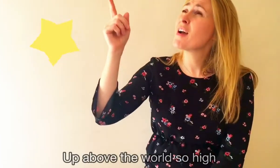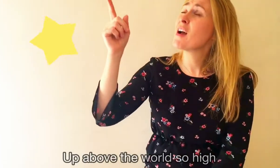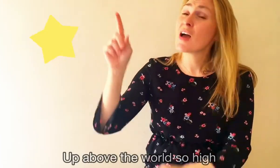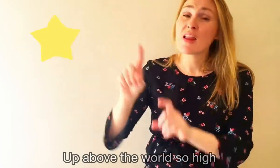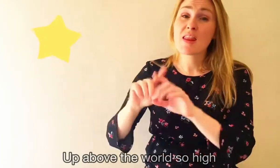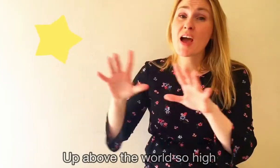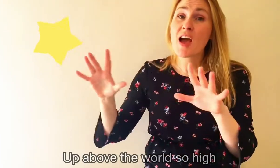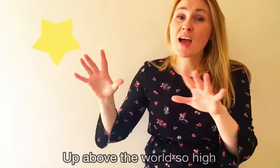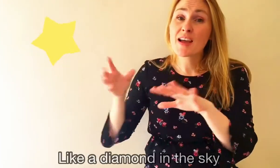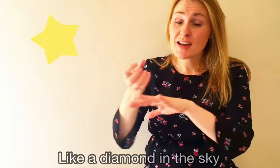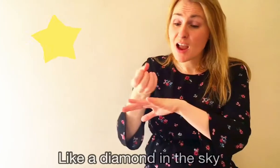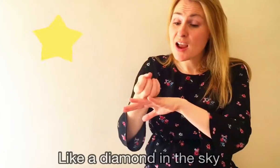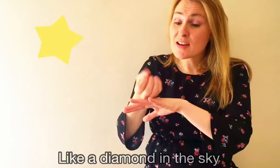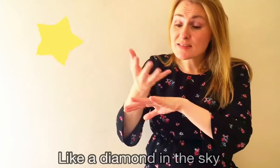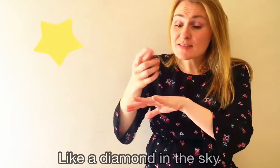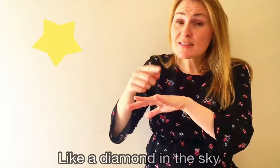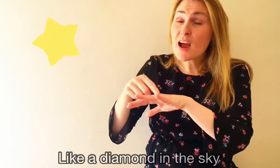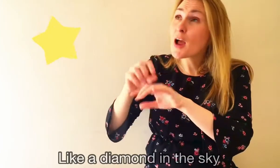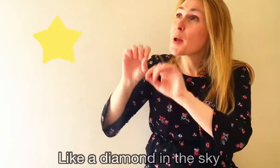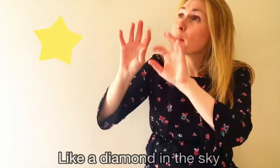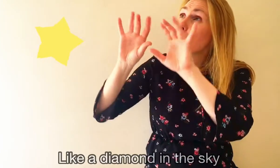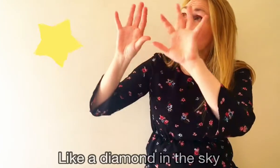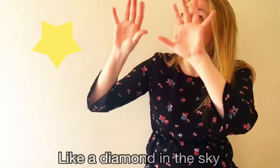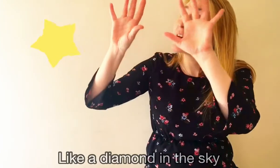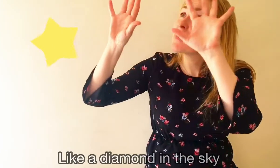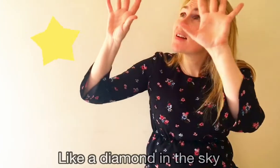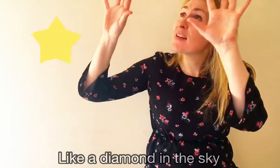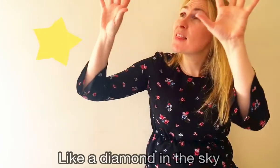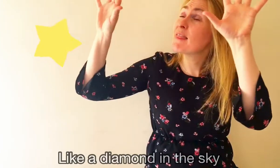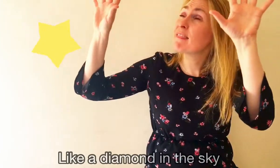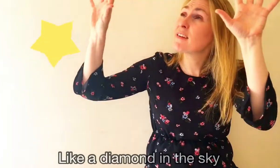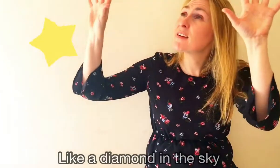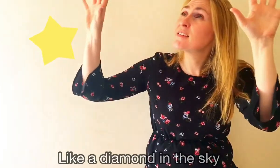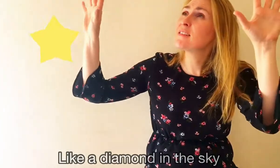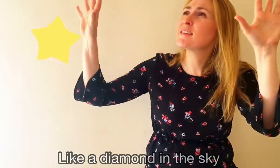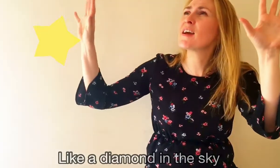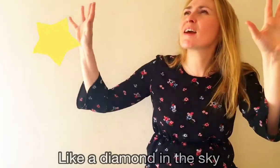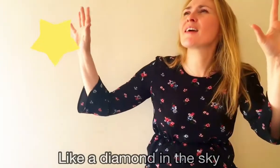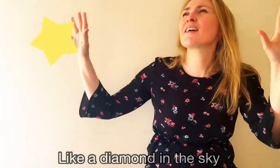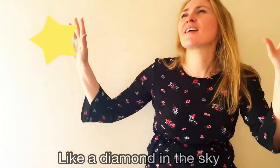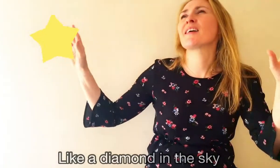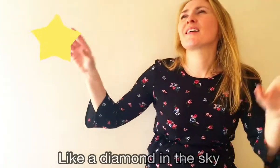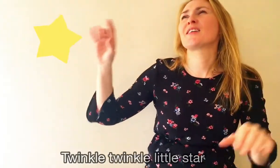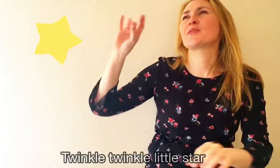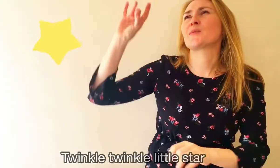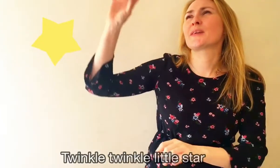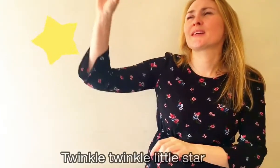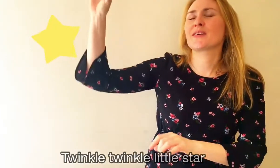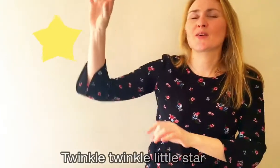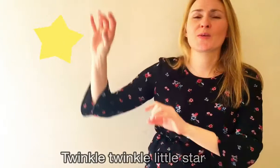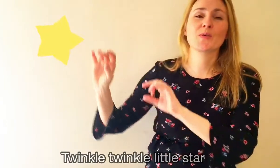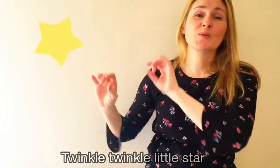Like a diamond in the sky Twinkle